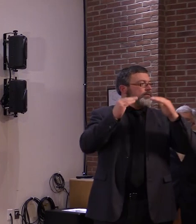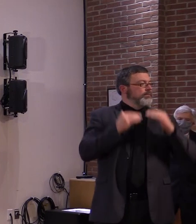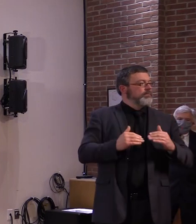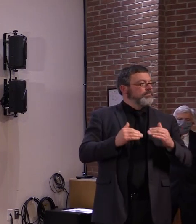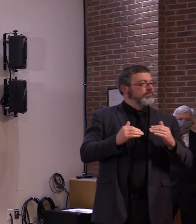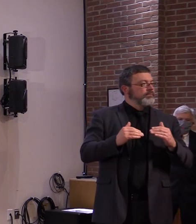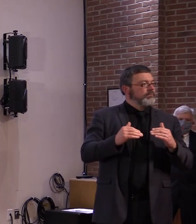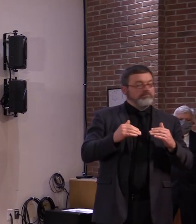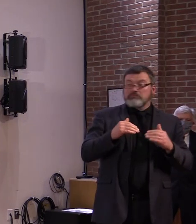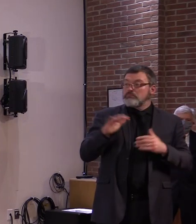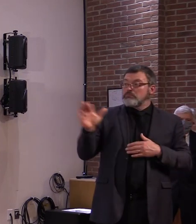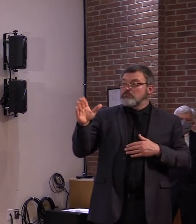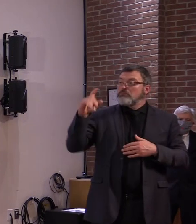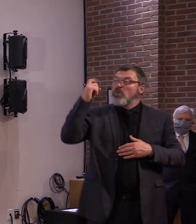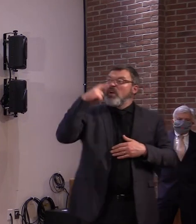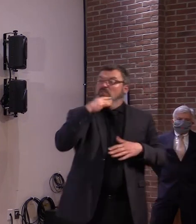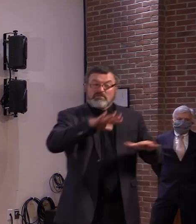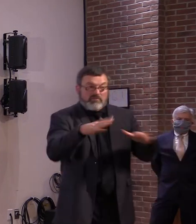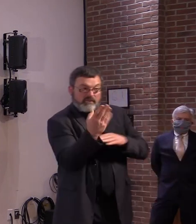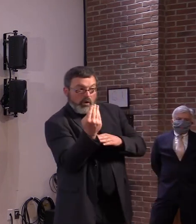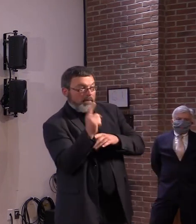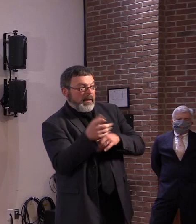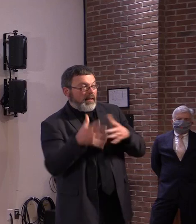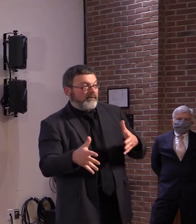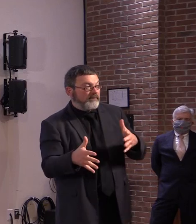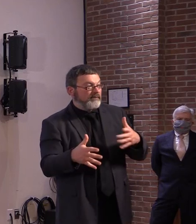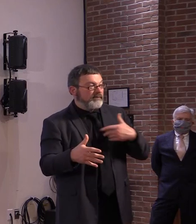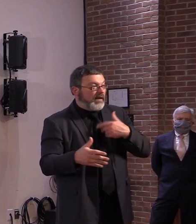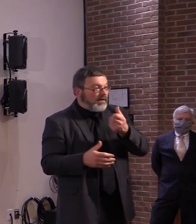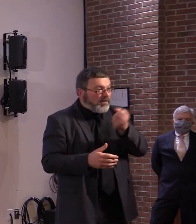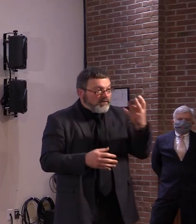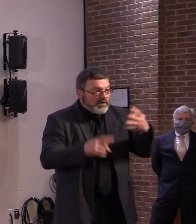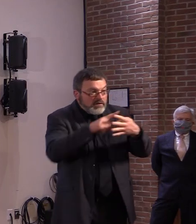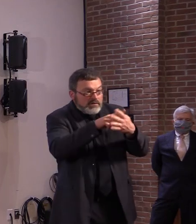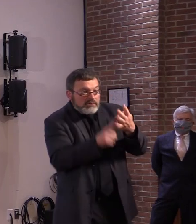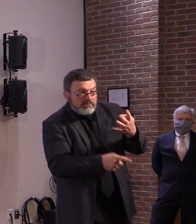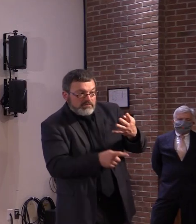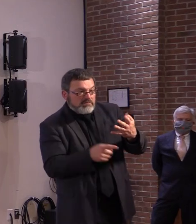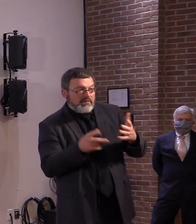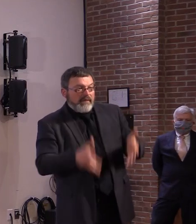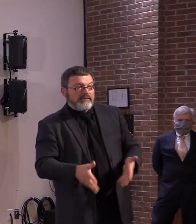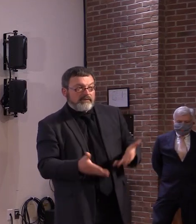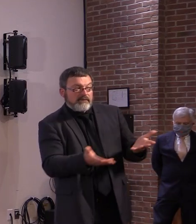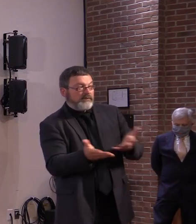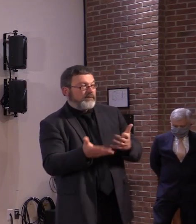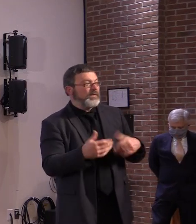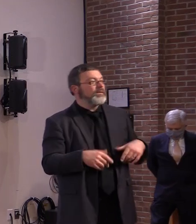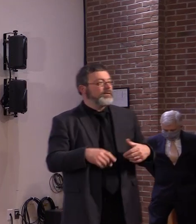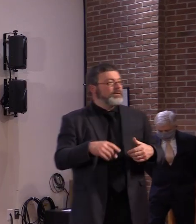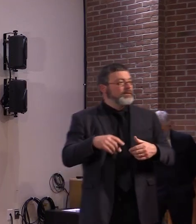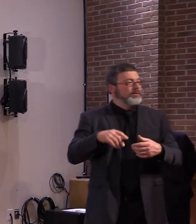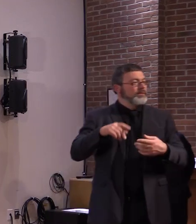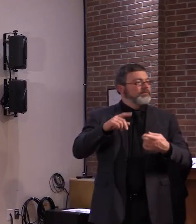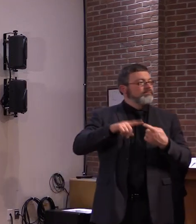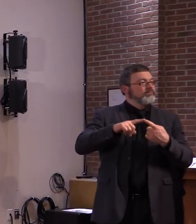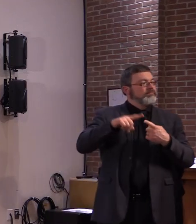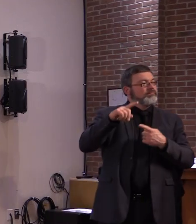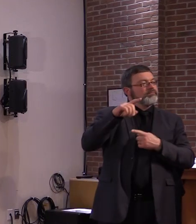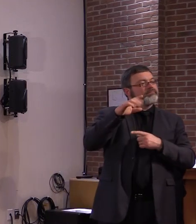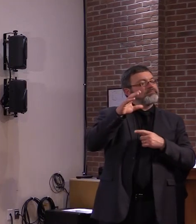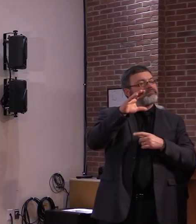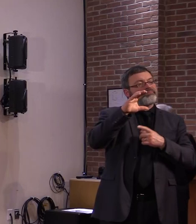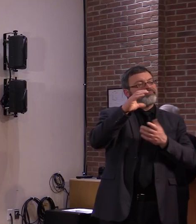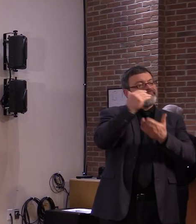14 minutes and four people, so just keep that in mind. Guy Page, the Chronicle of the Vermont State House.